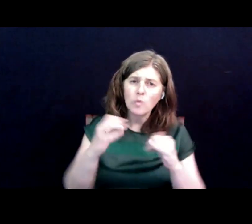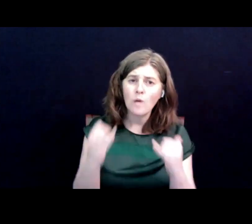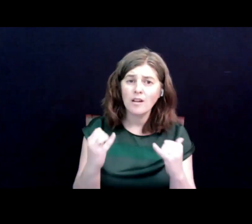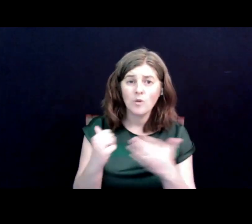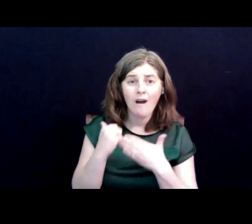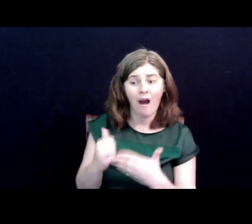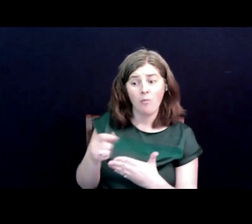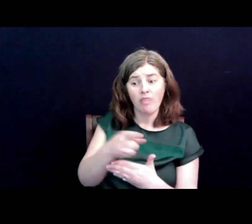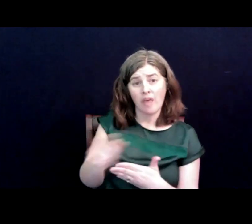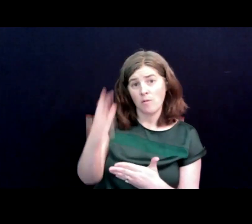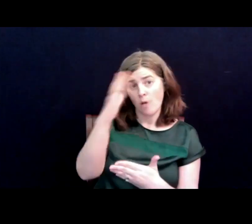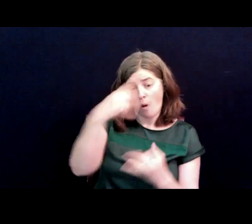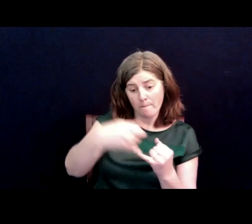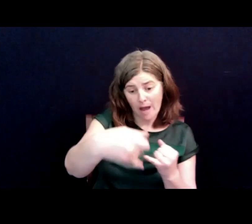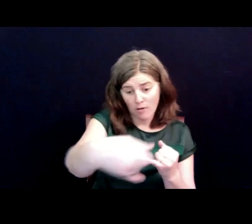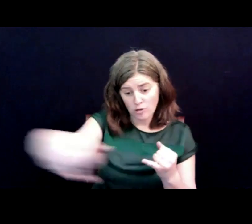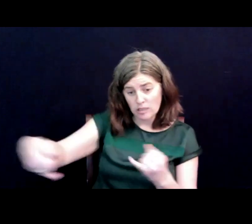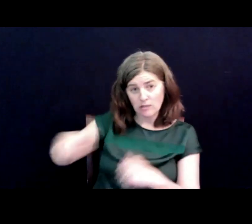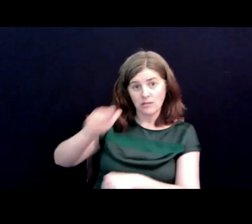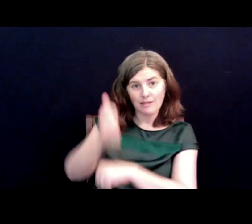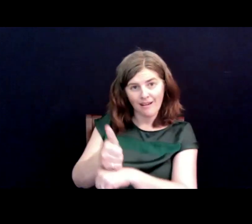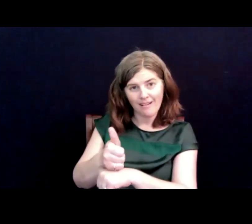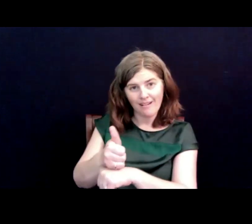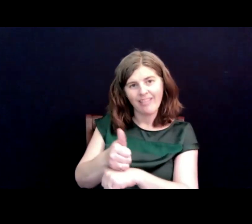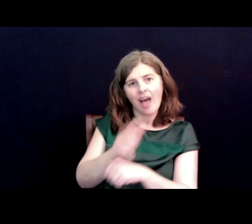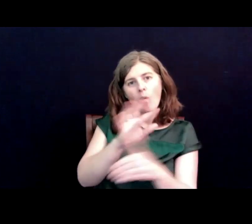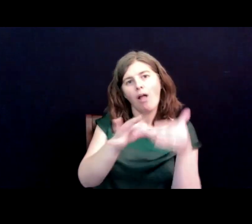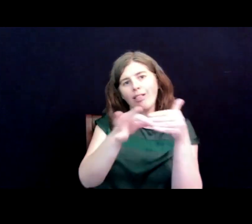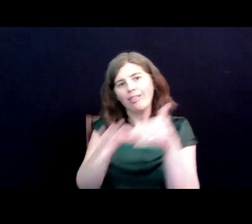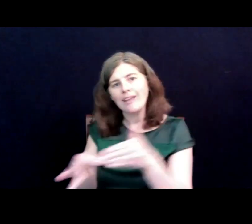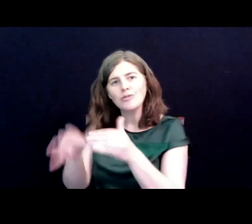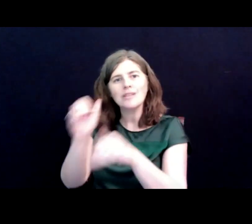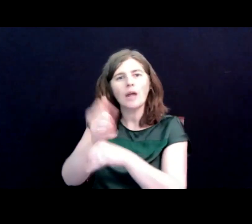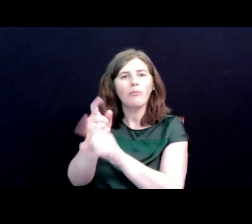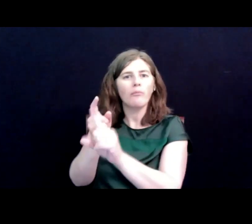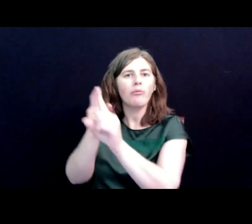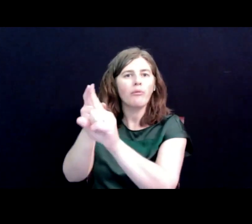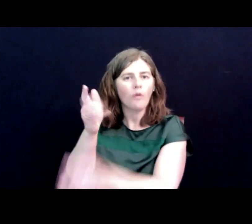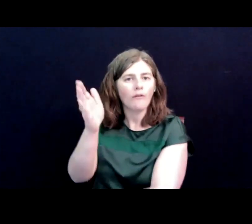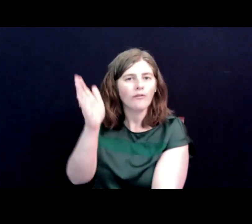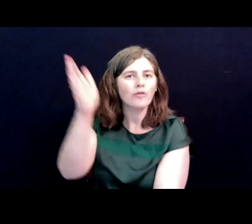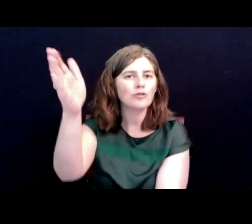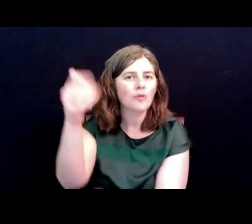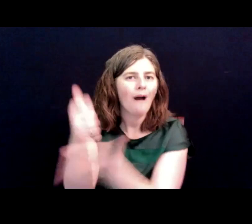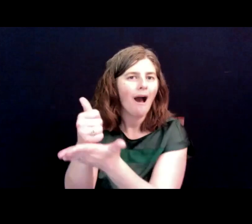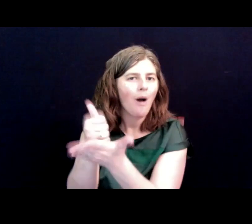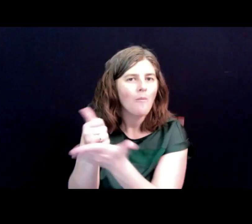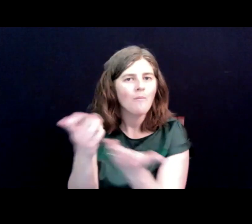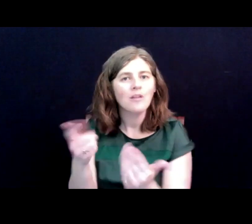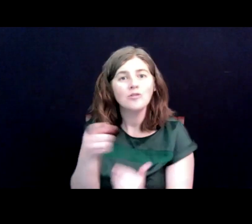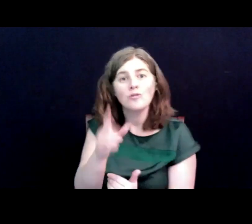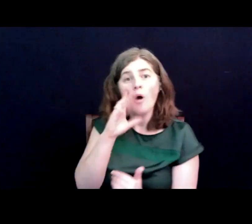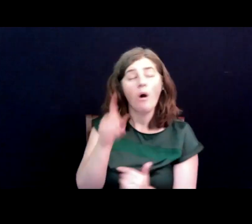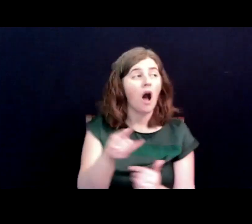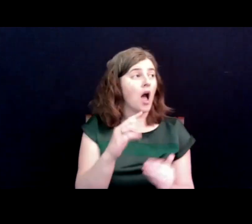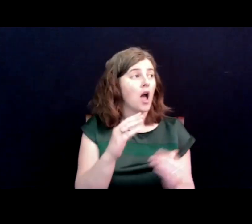boundaries are can actually lead to setting a path for their future, to helping them know that when they get to,